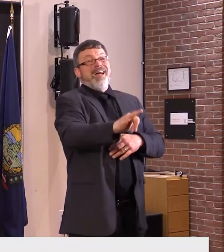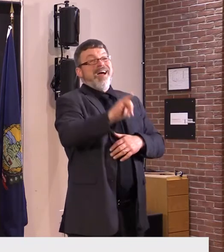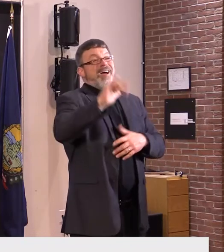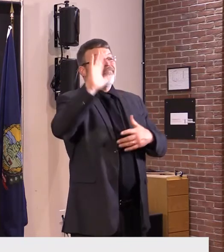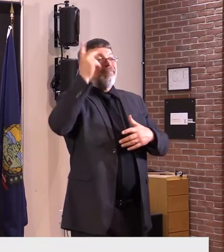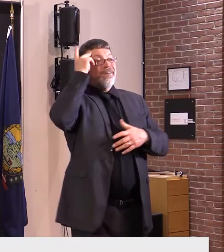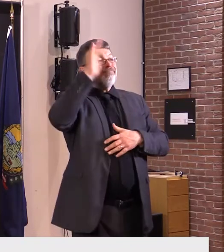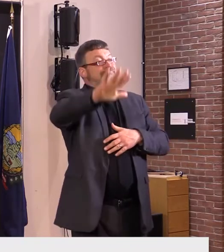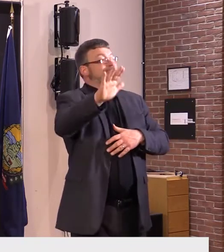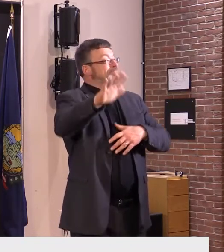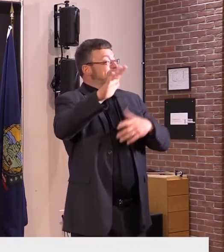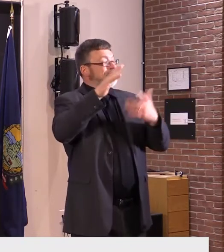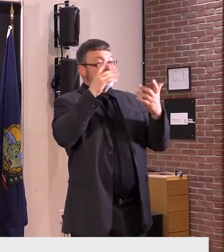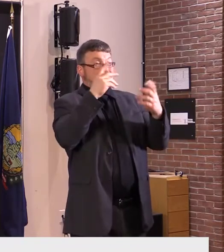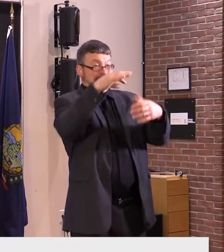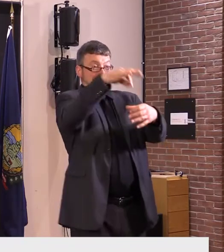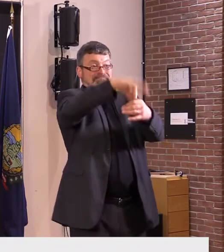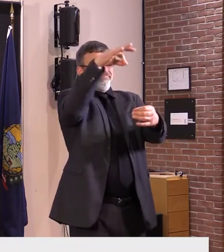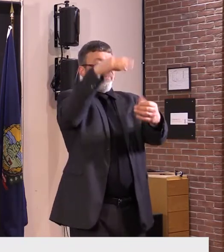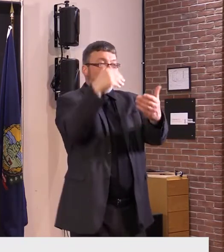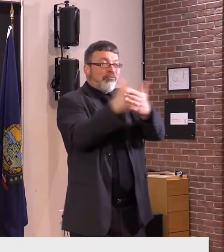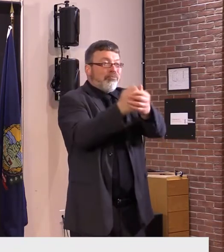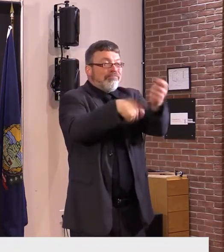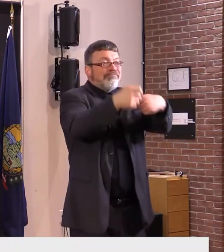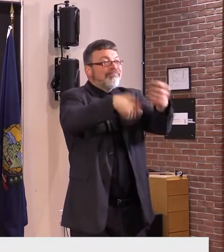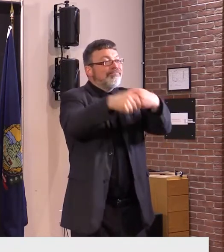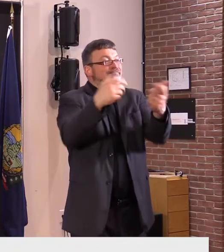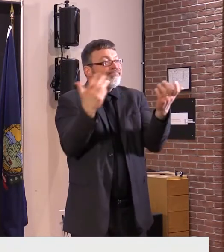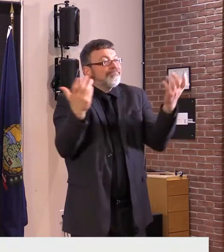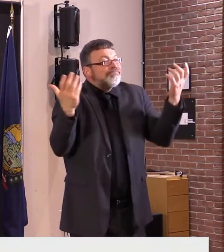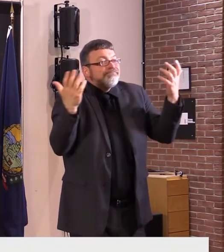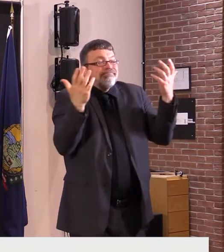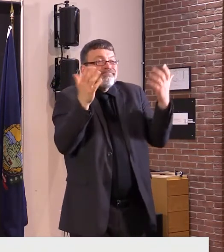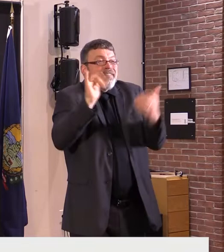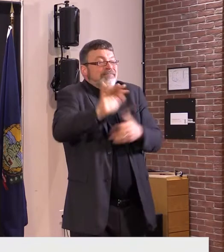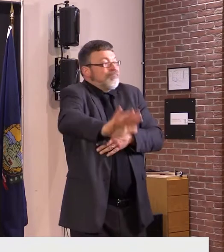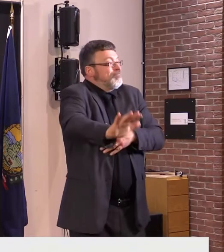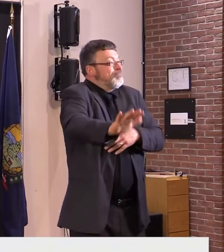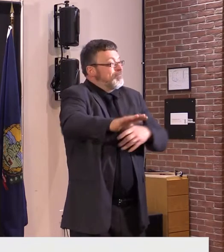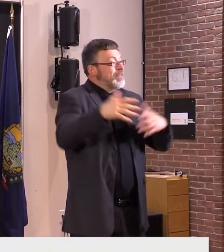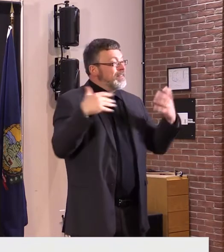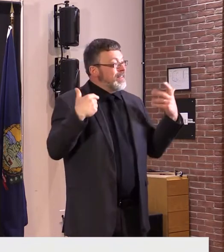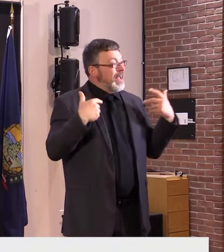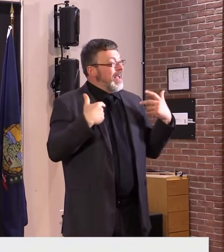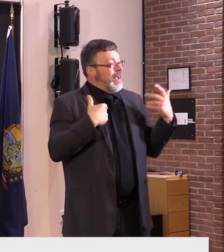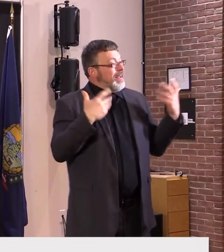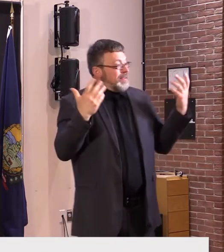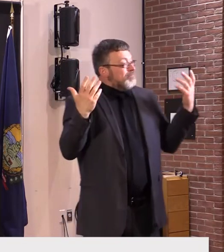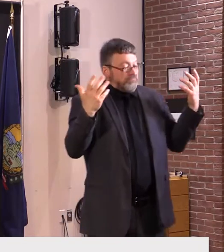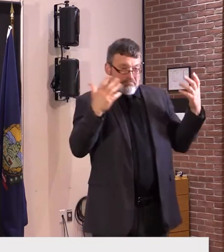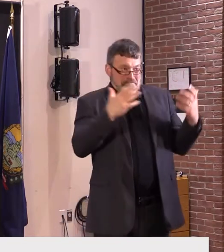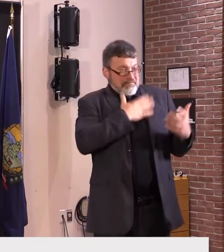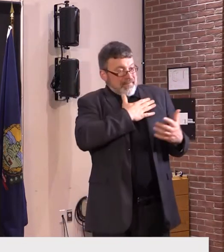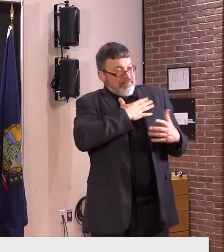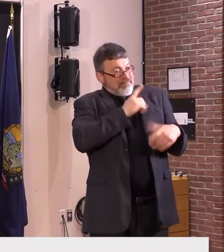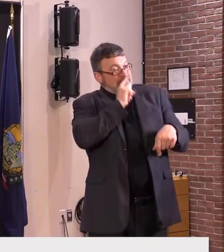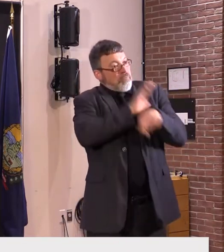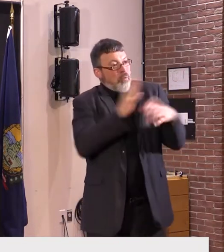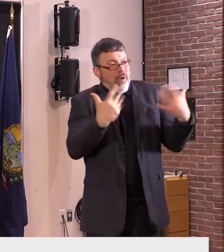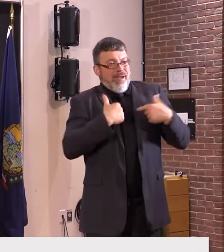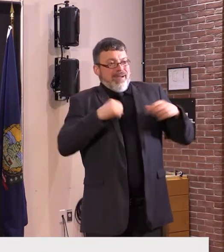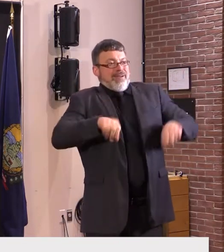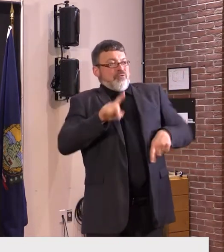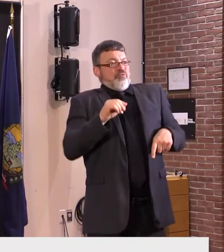elected. But as you said, I served with many of them in different capacities, whether I was in the Senate or